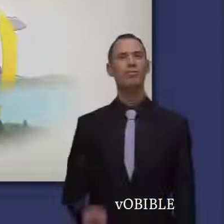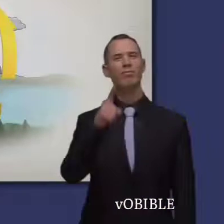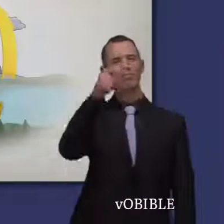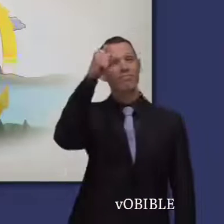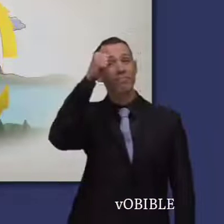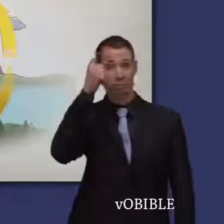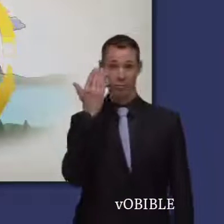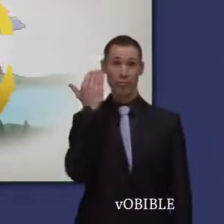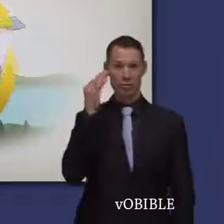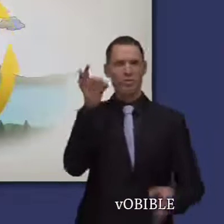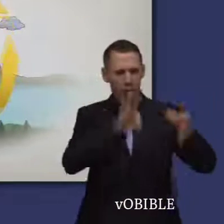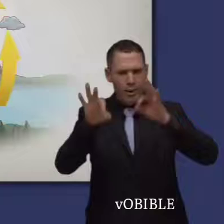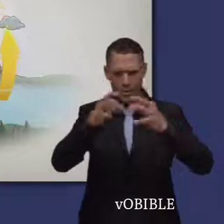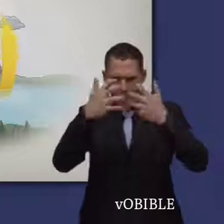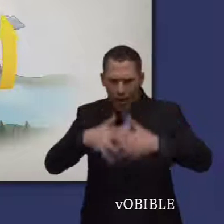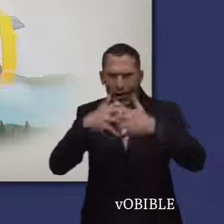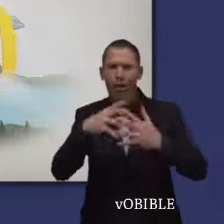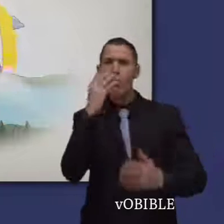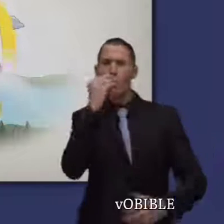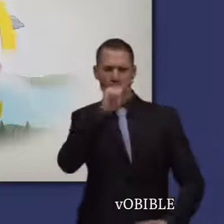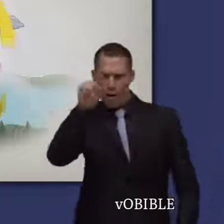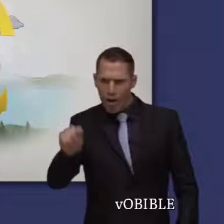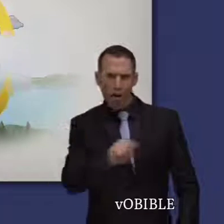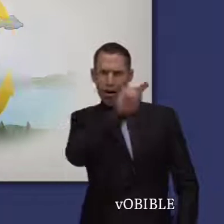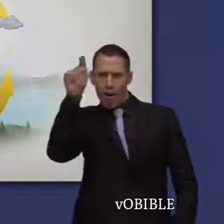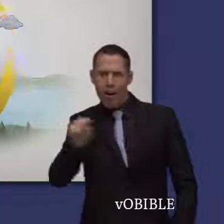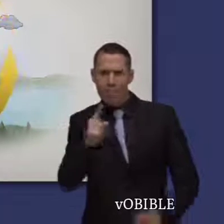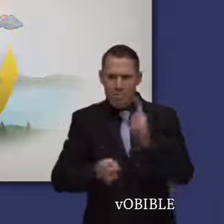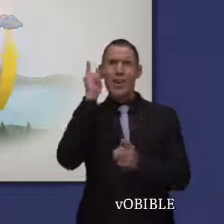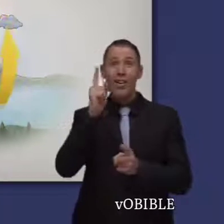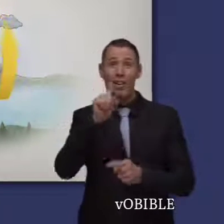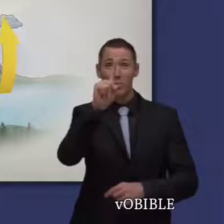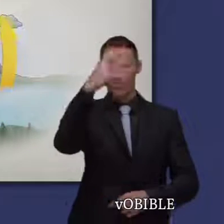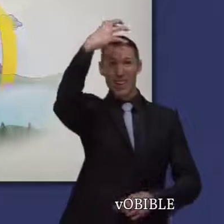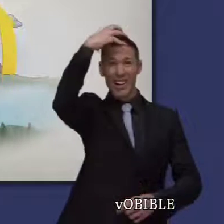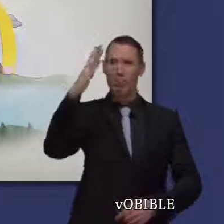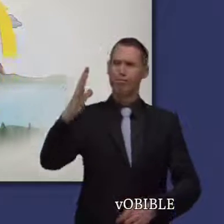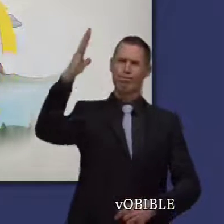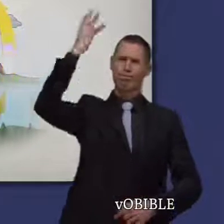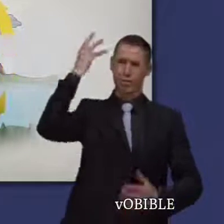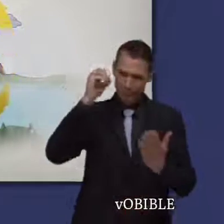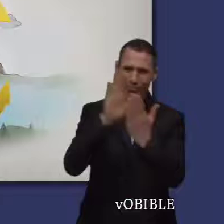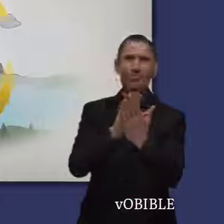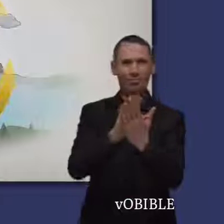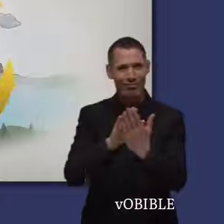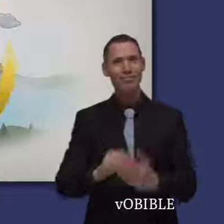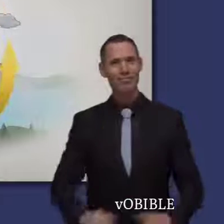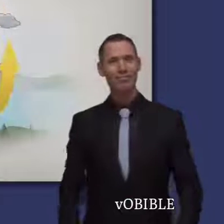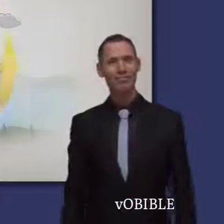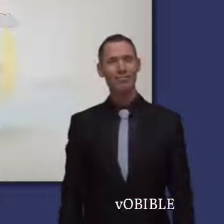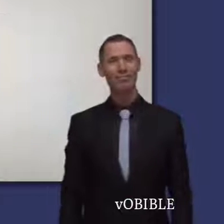you know? Solomon alluded to the Earth's water cycle centuries before scientists understood this